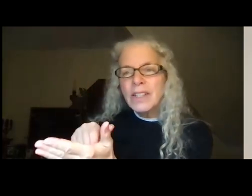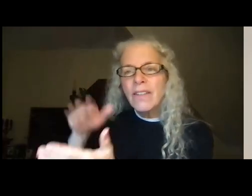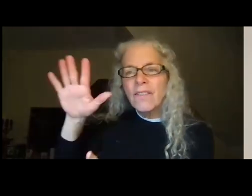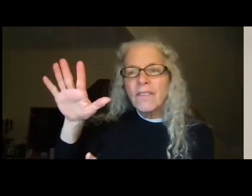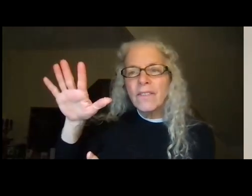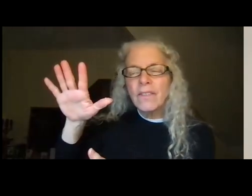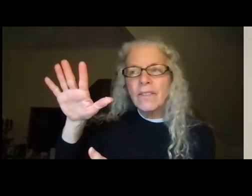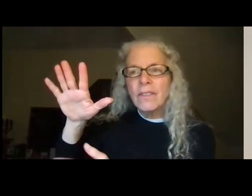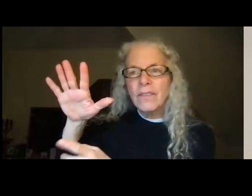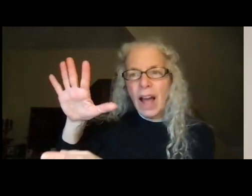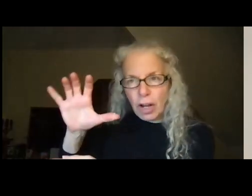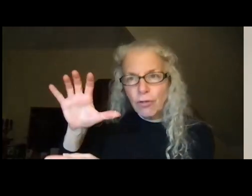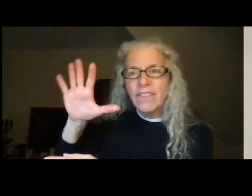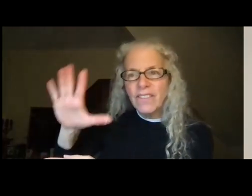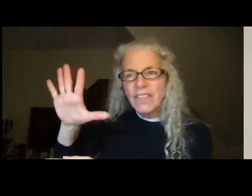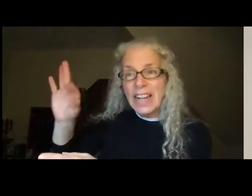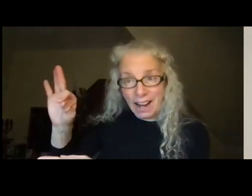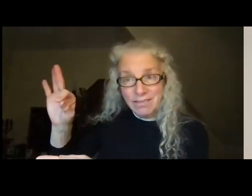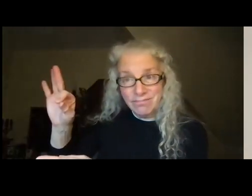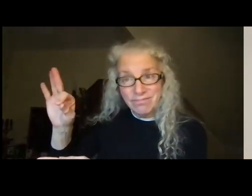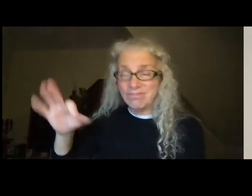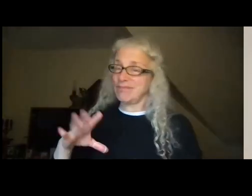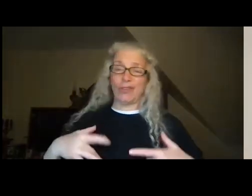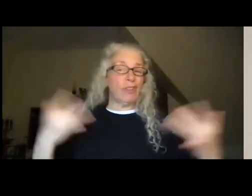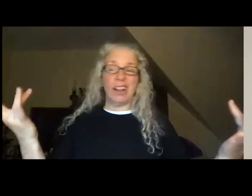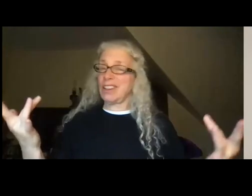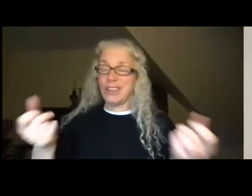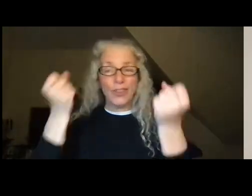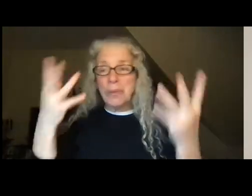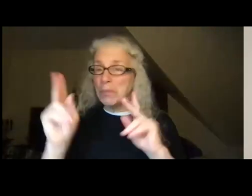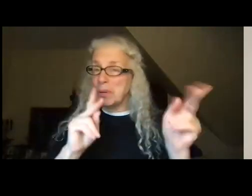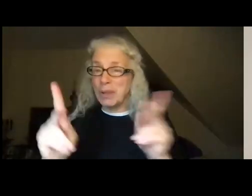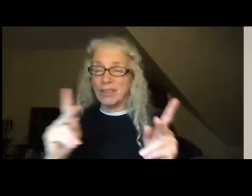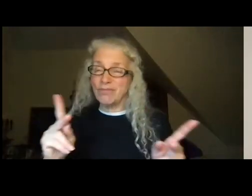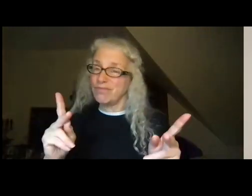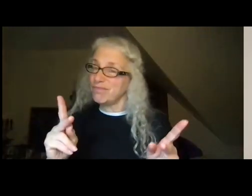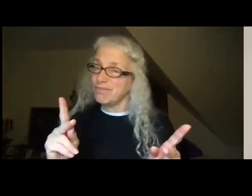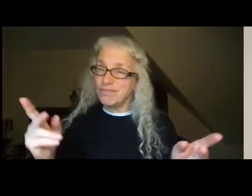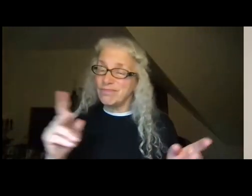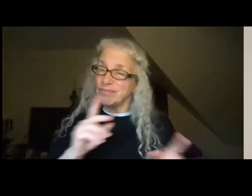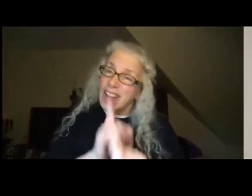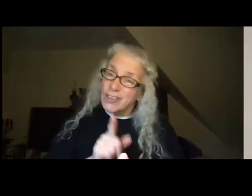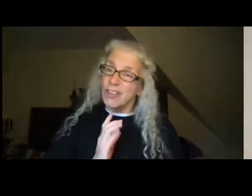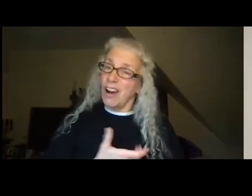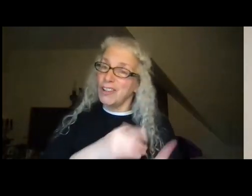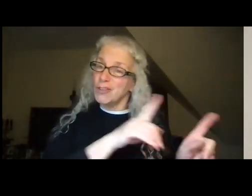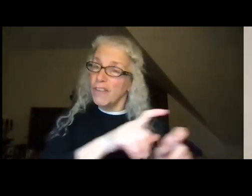1,559. So we're really thrilled with the response rate. And again, we look forward to sharing that